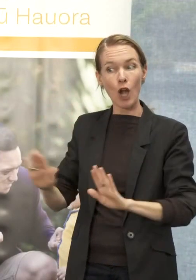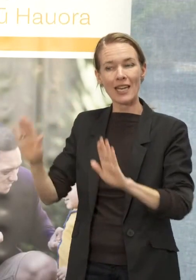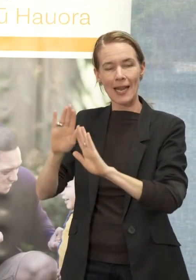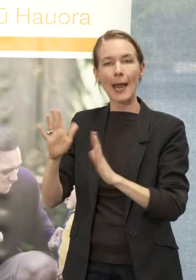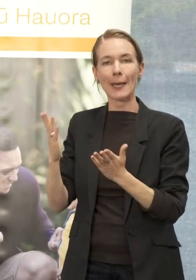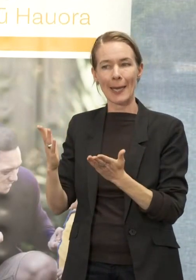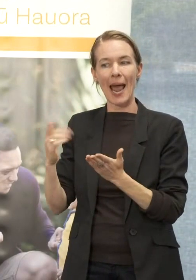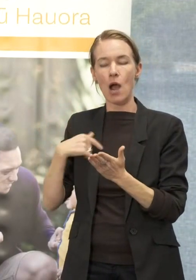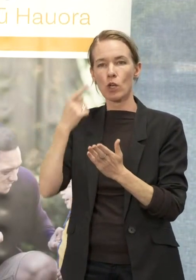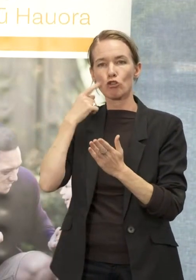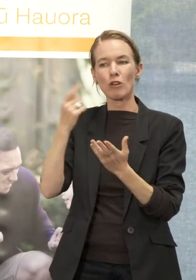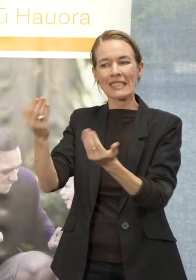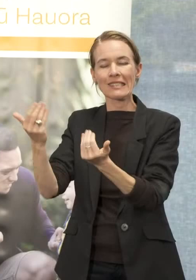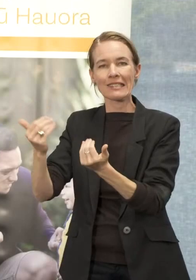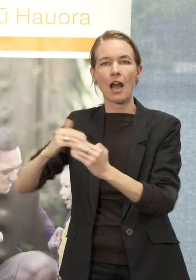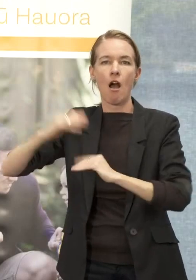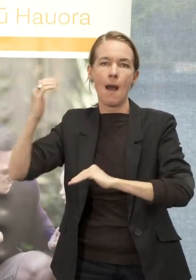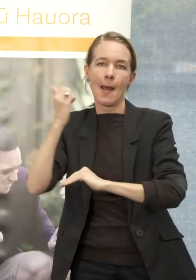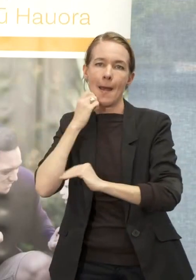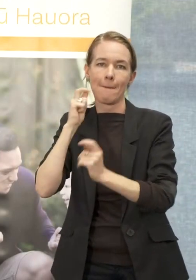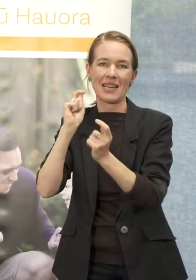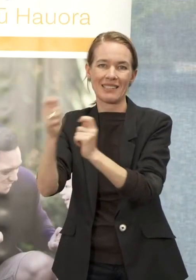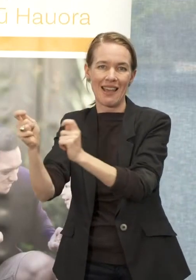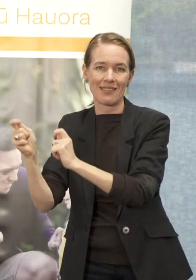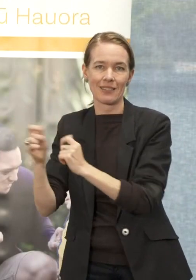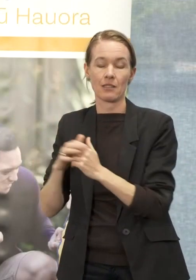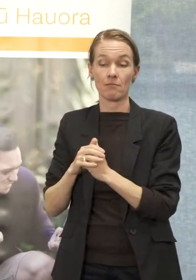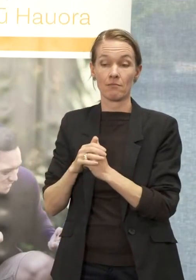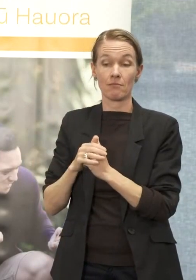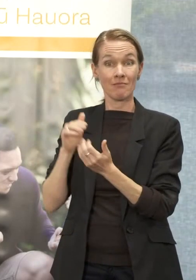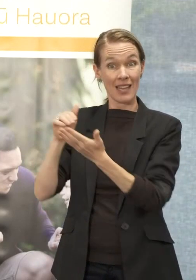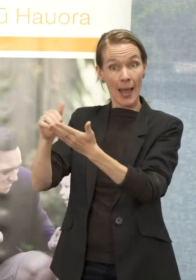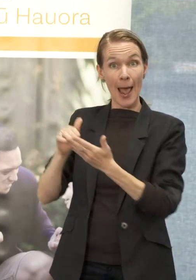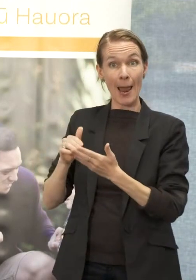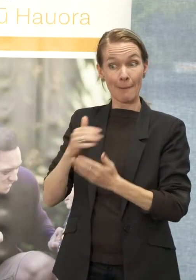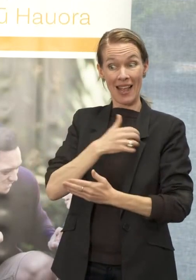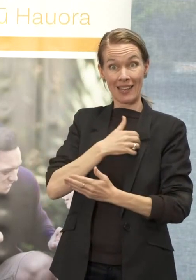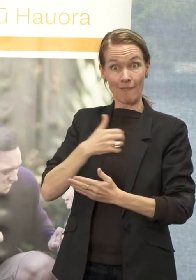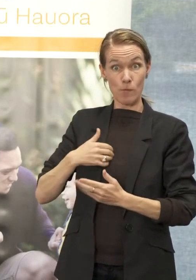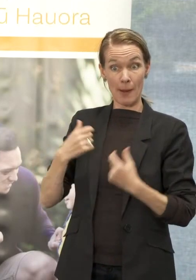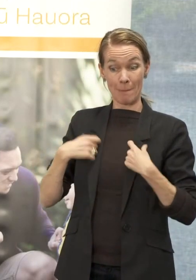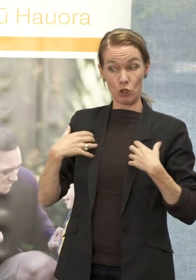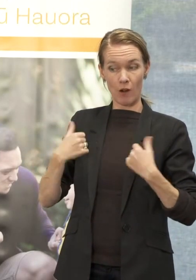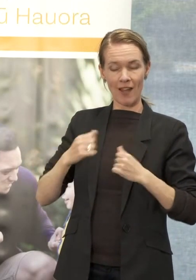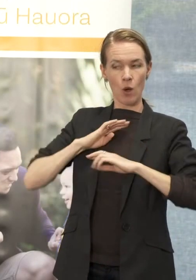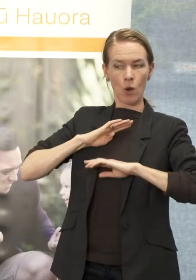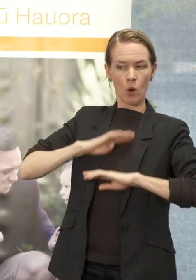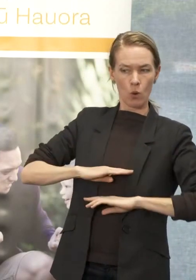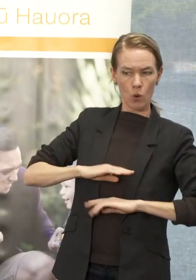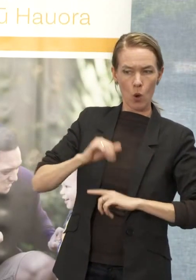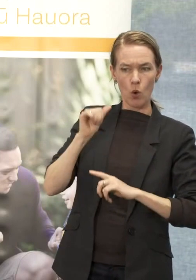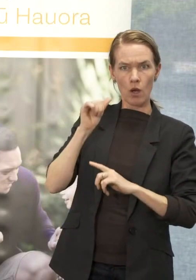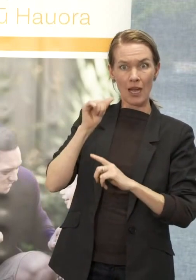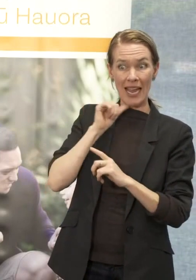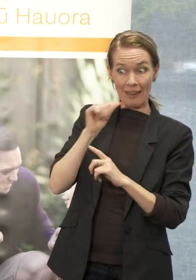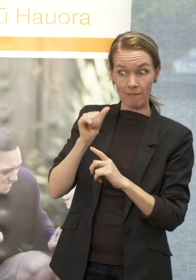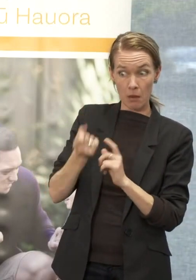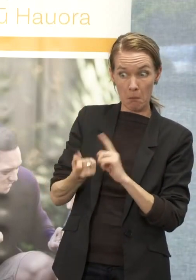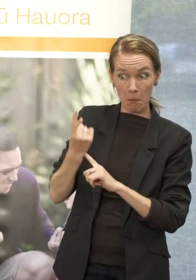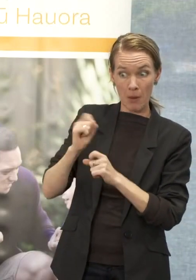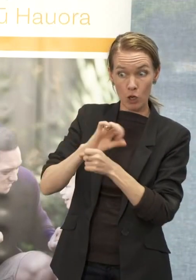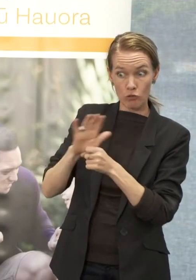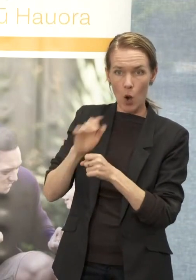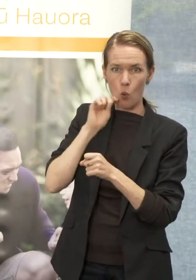of our assurances that if there is any COVID out there in the community, that we'll be able to detect it.